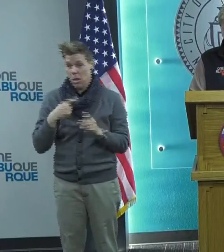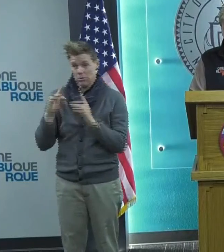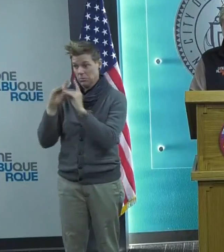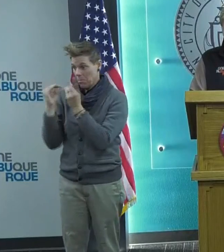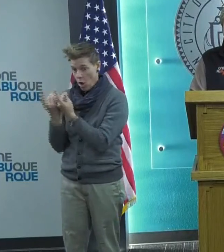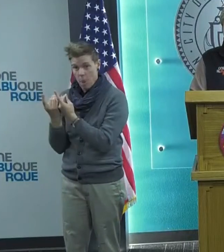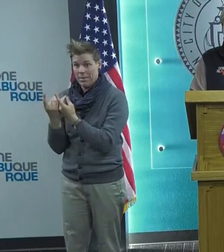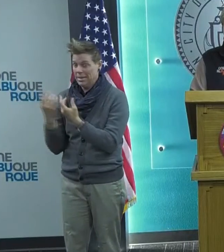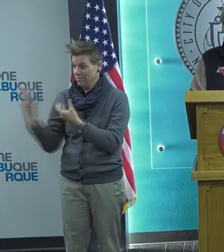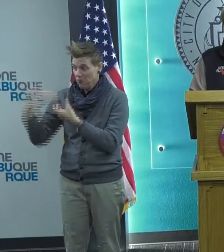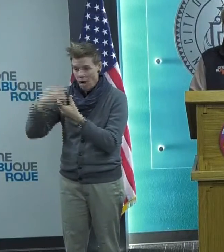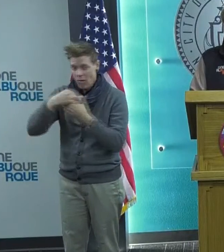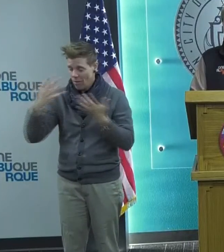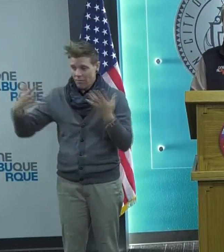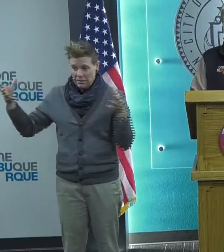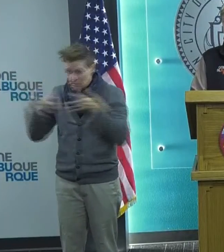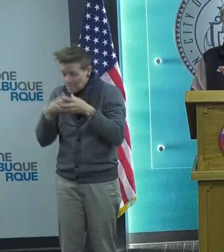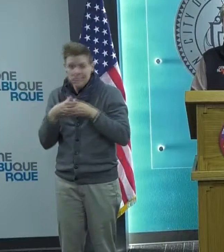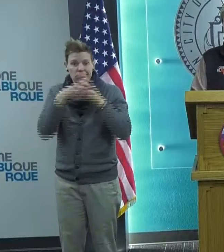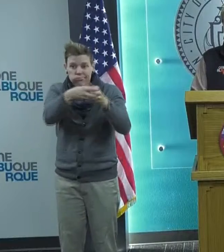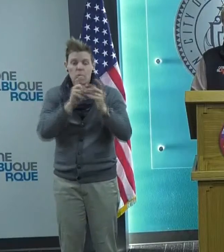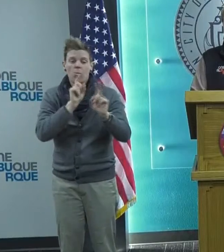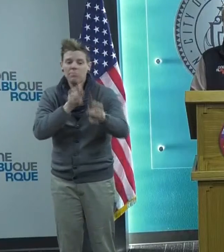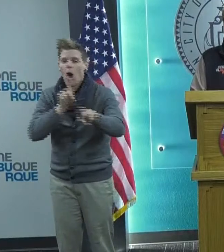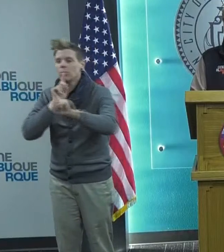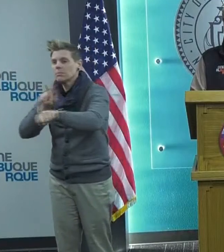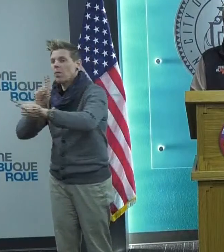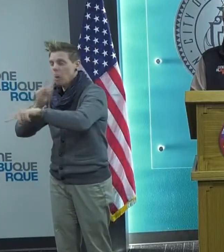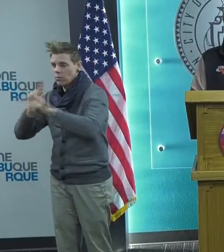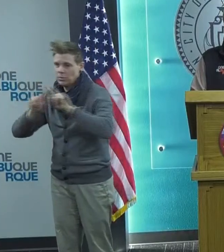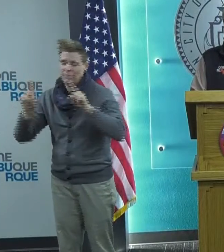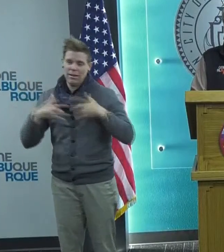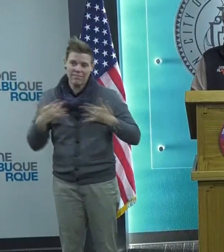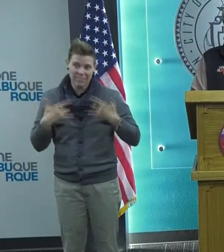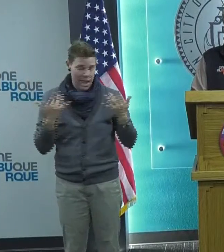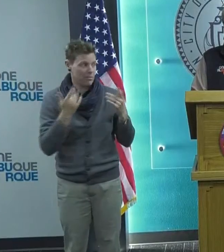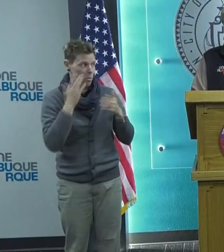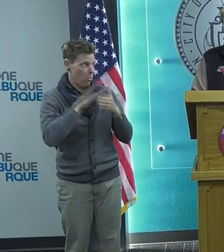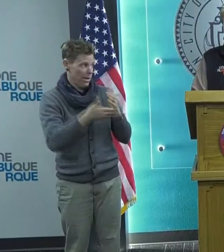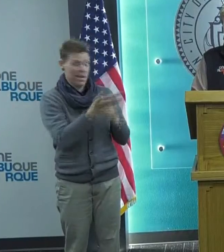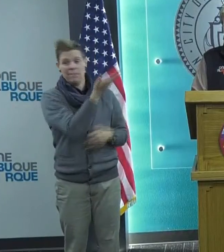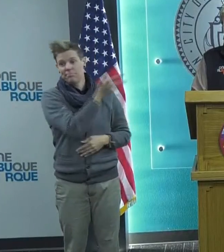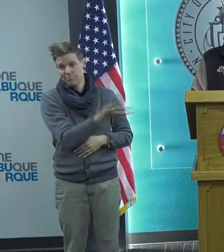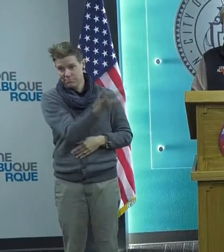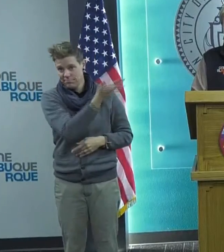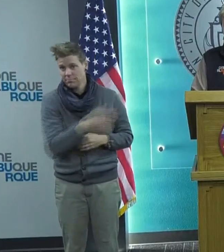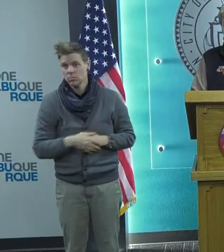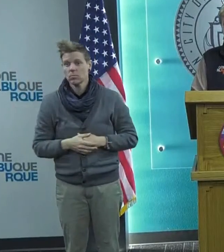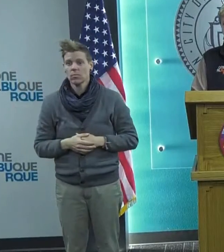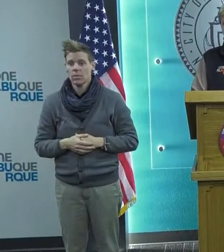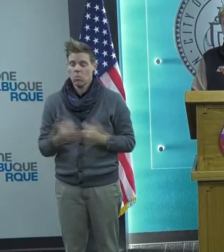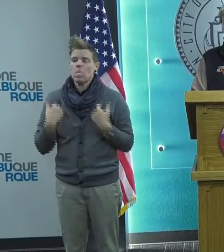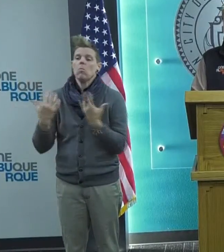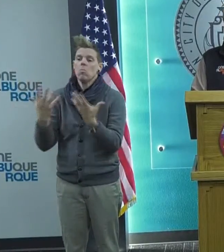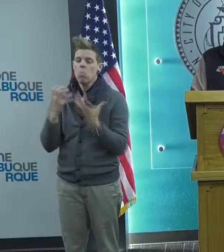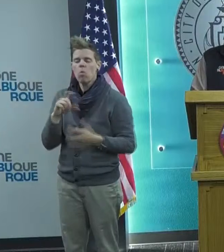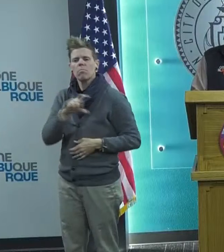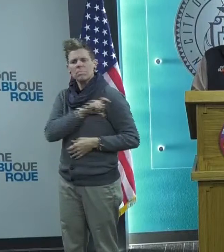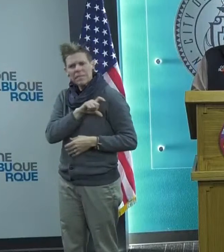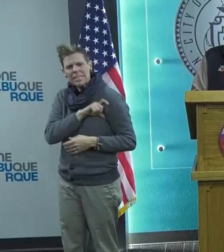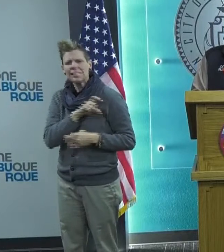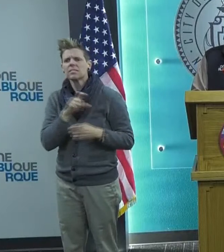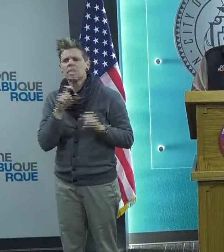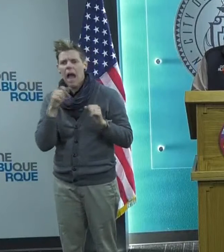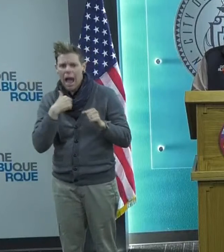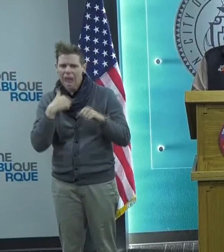it's also something that tries to free up key law enforcement, meaning our police department, to keep them not